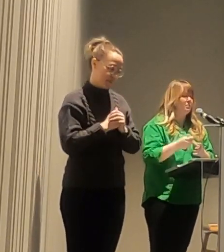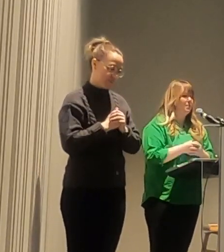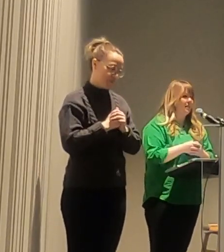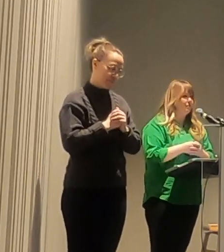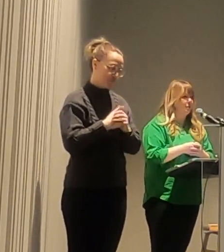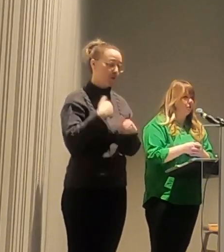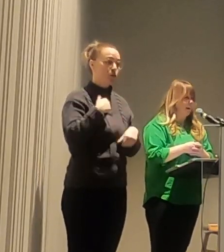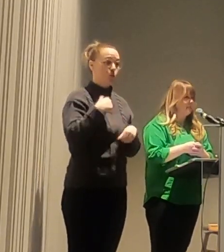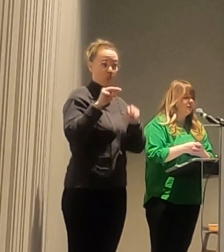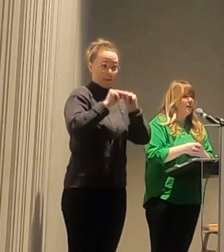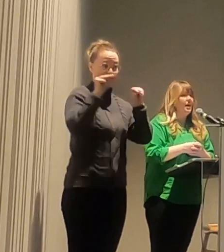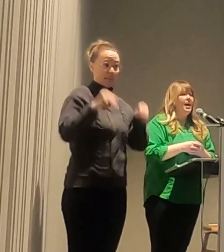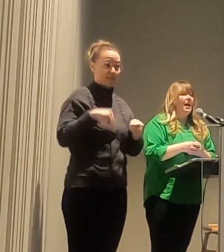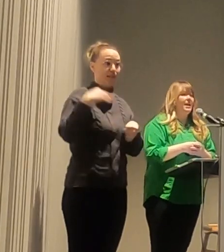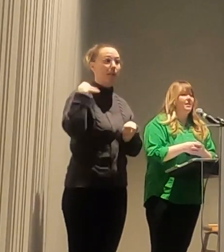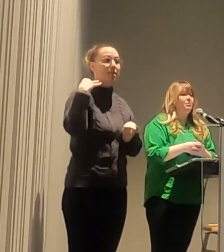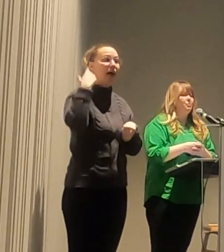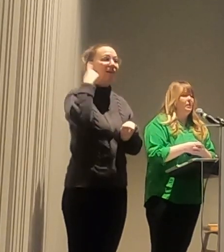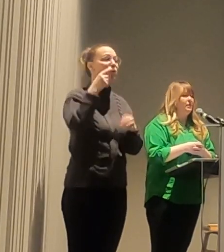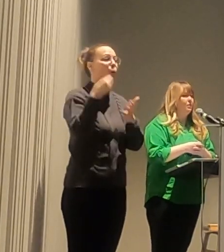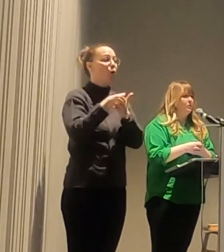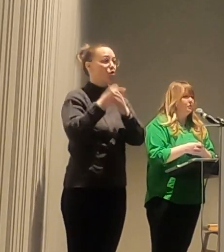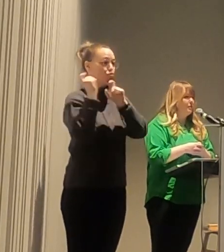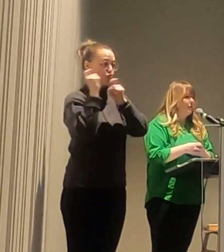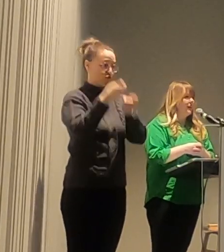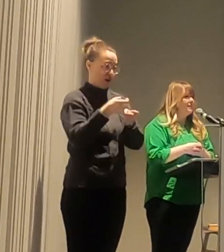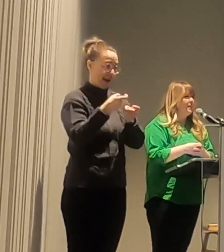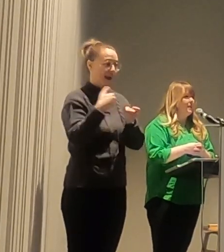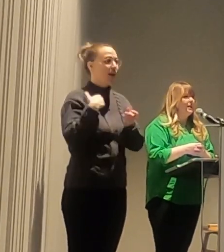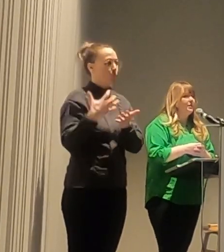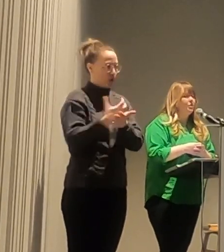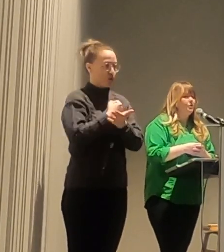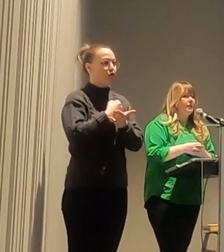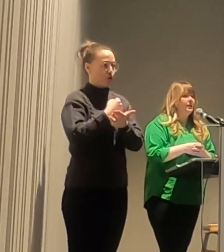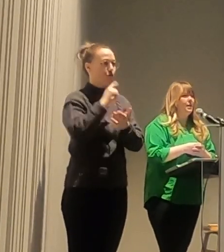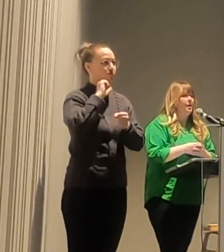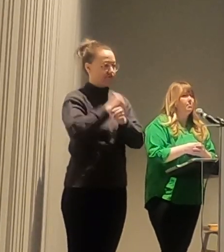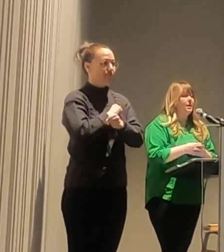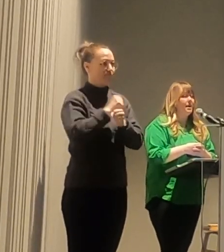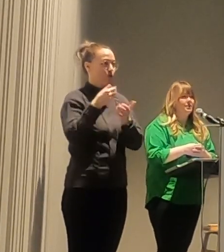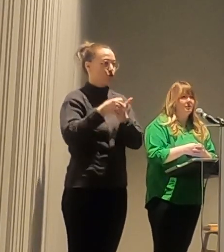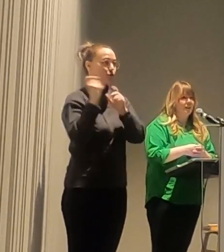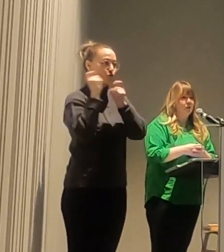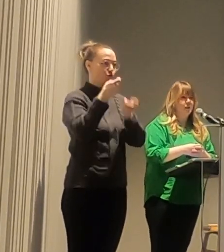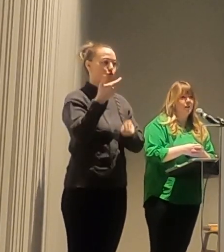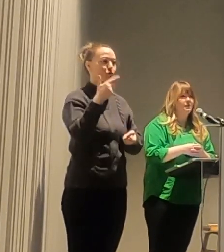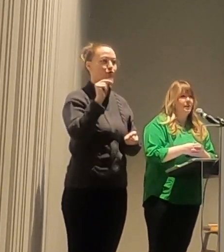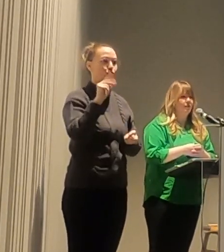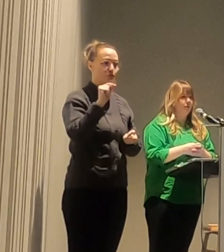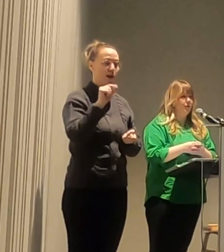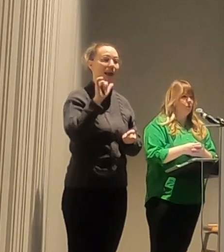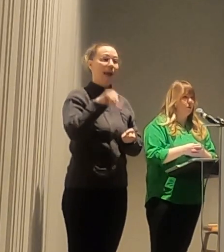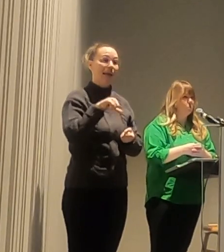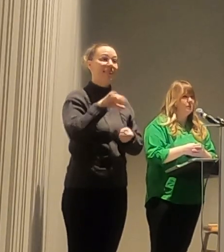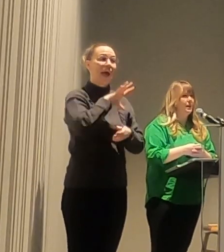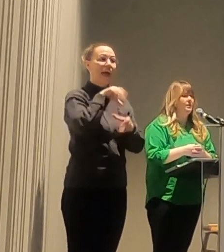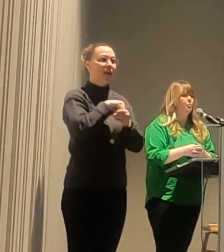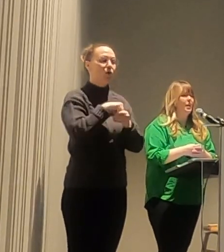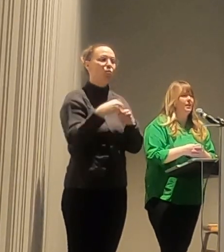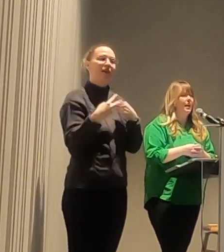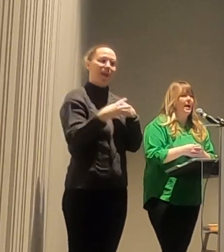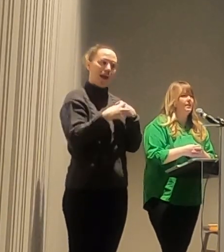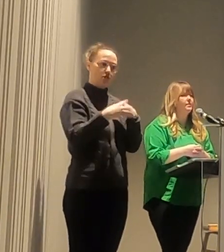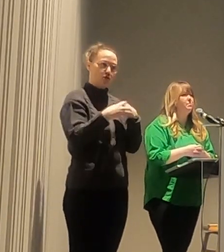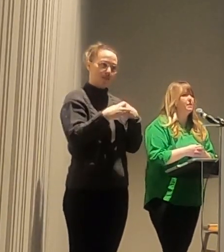the museum applied for a grant, and we earned the grant, and that included conservation of several of the robes,